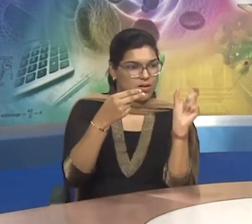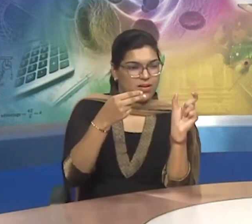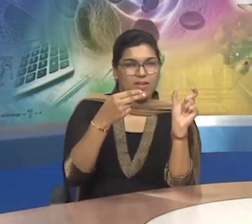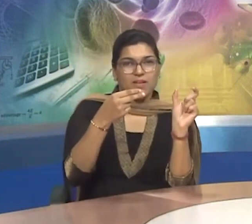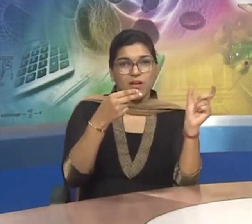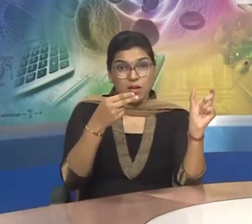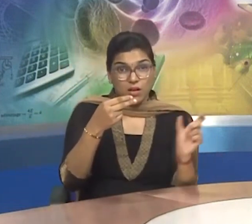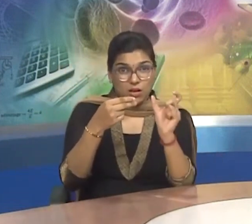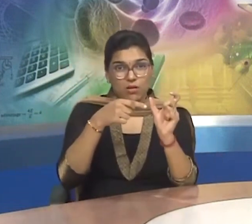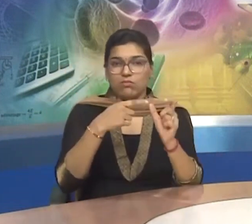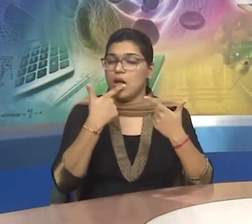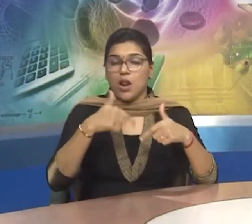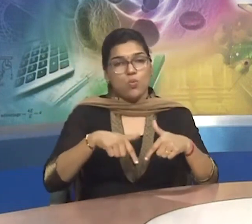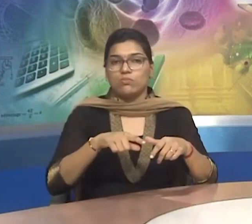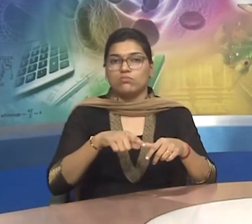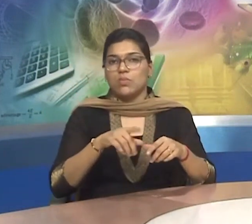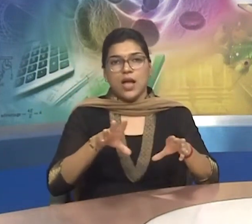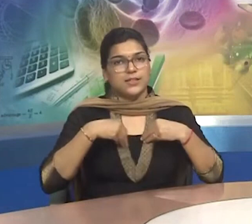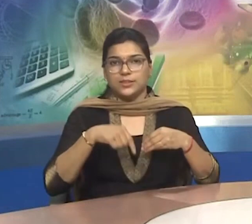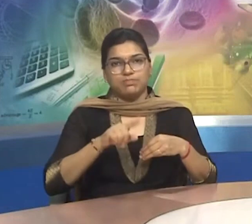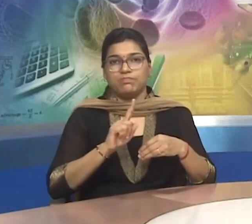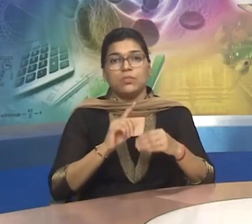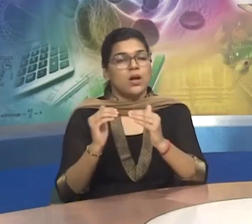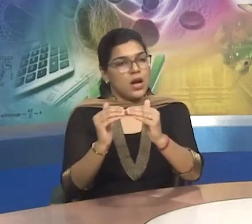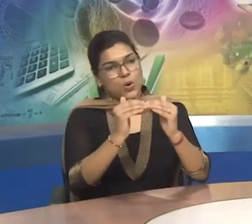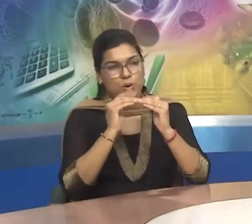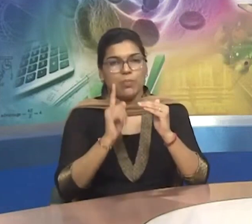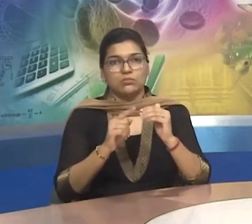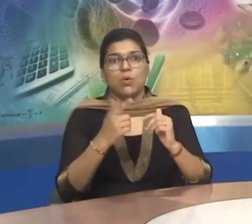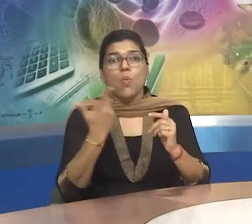So that is the main purpose of abolition of title.